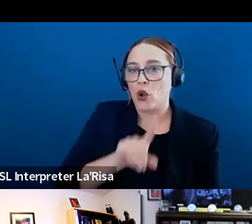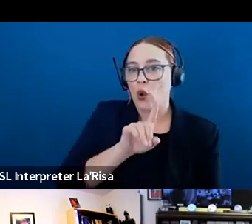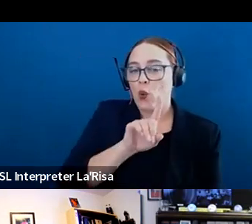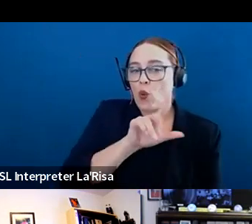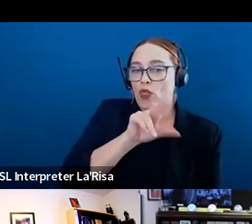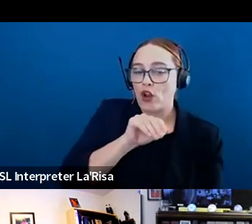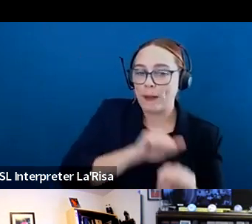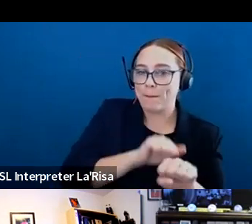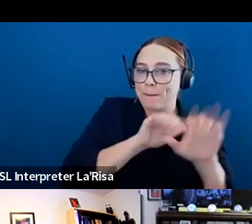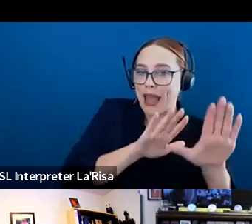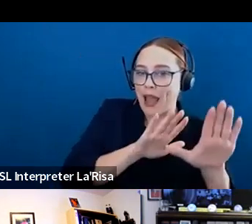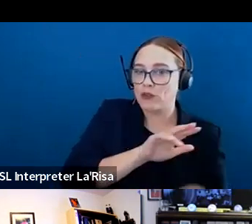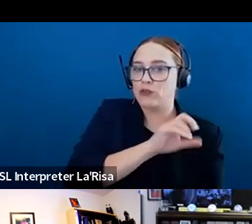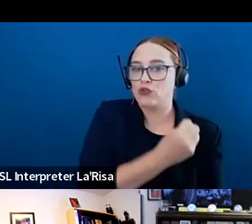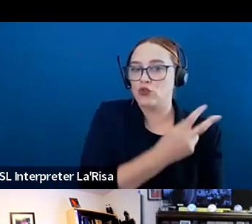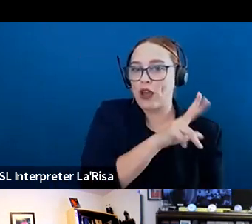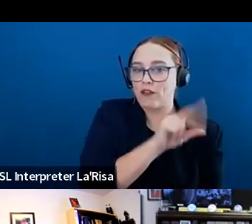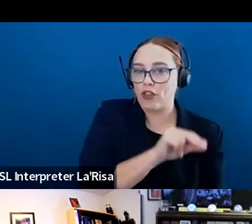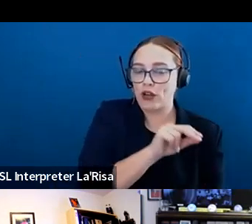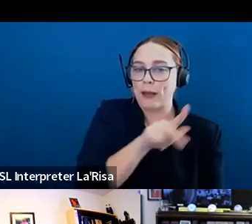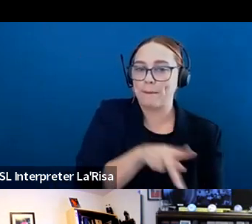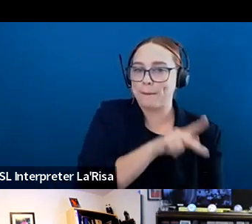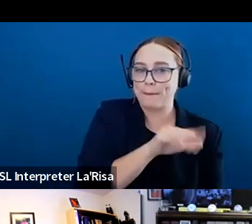Mountain, 12:30 Pacific.